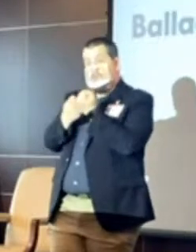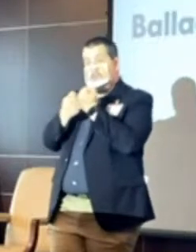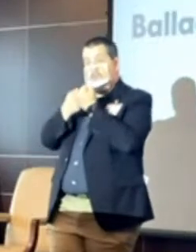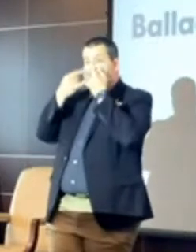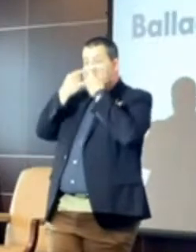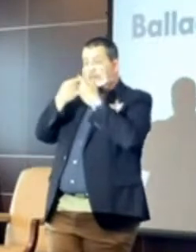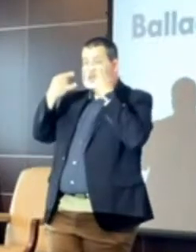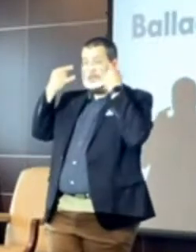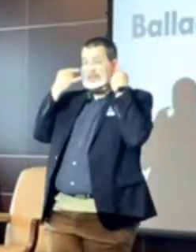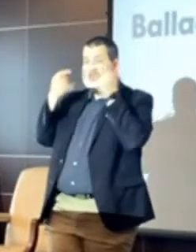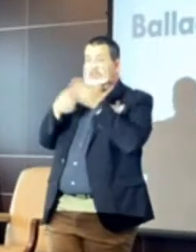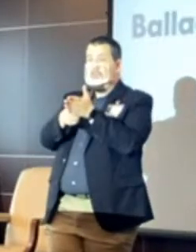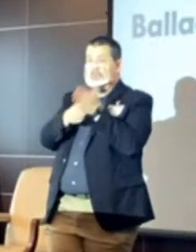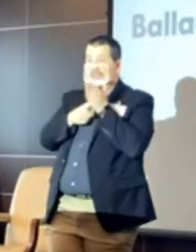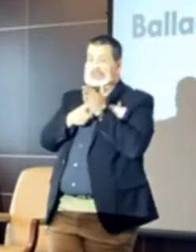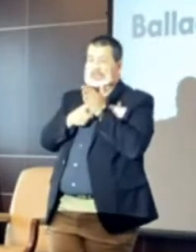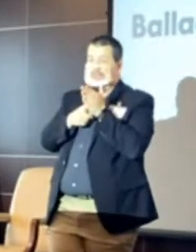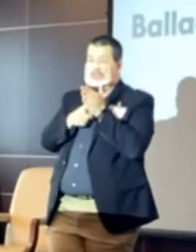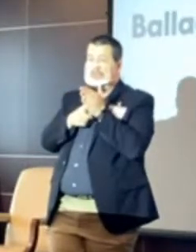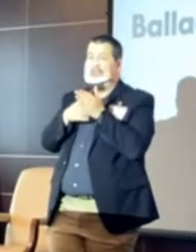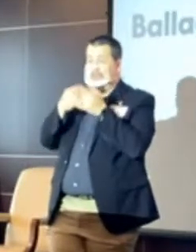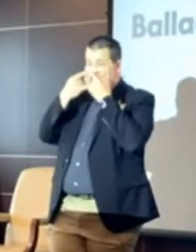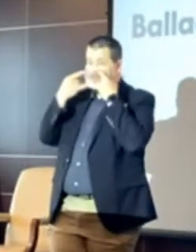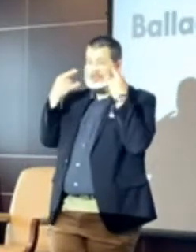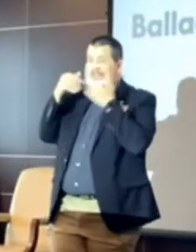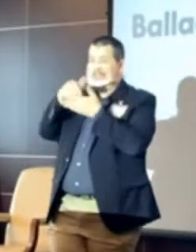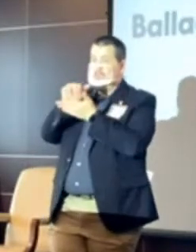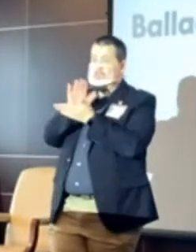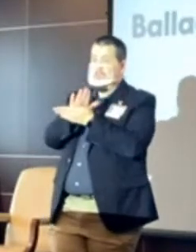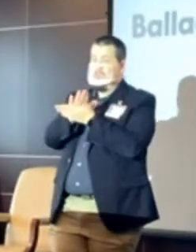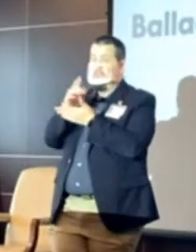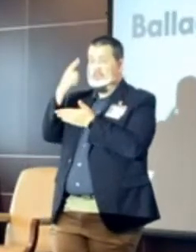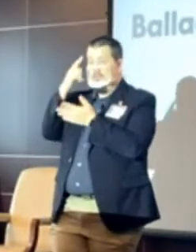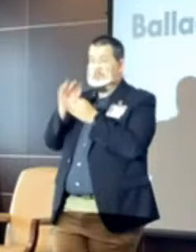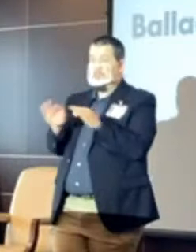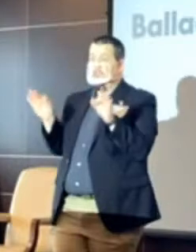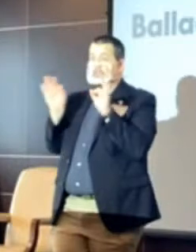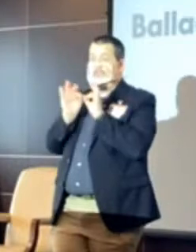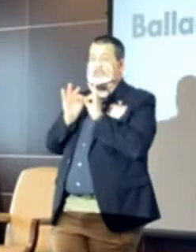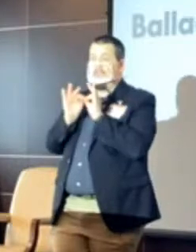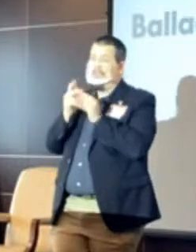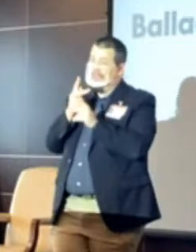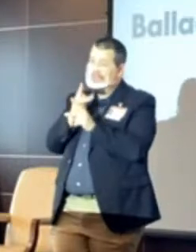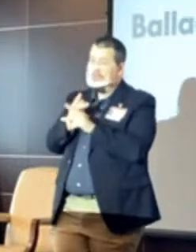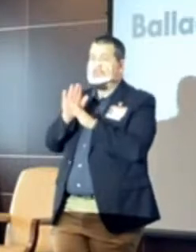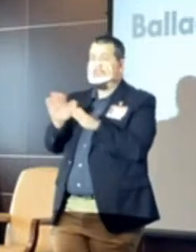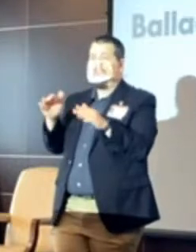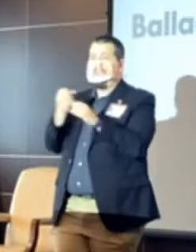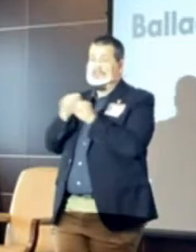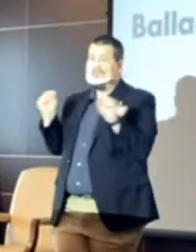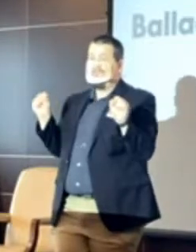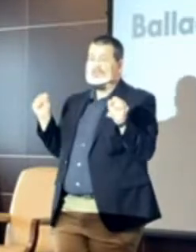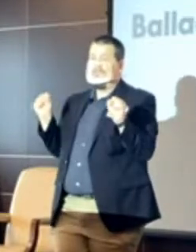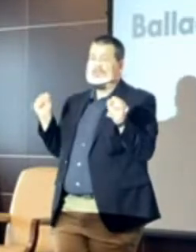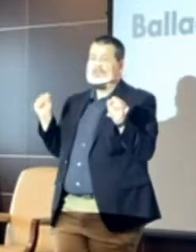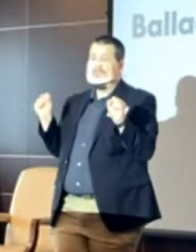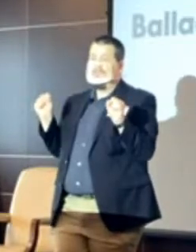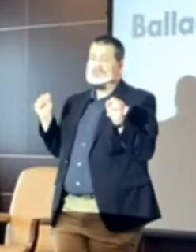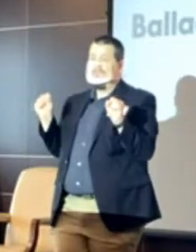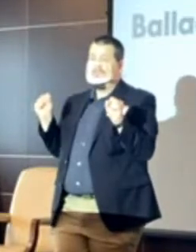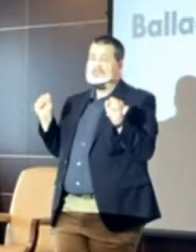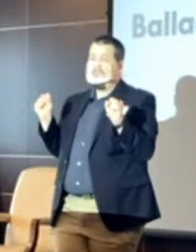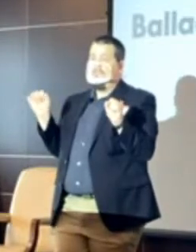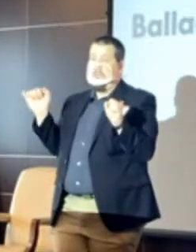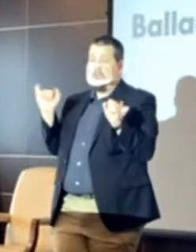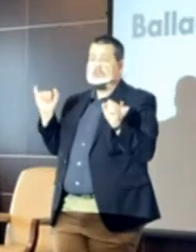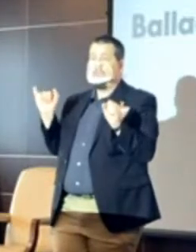mandates and masking in our schools. We think that's important to keep children safe. And would also ask you